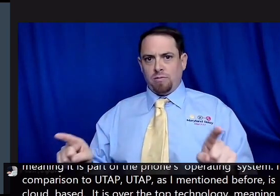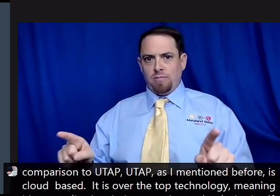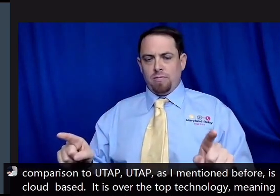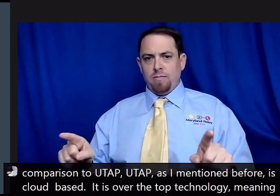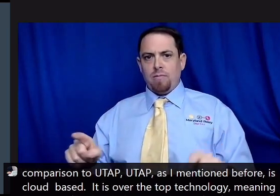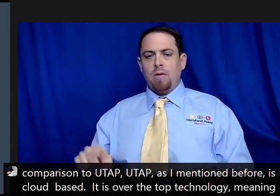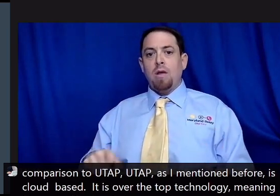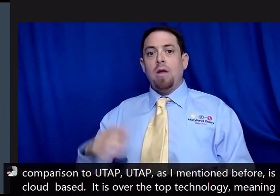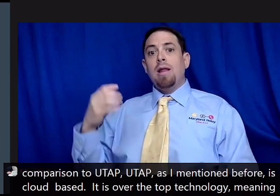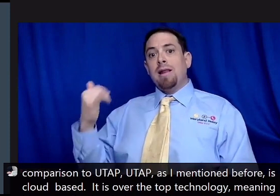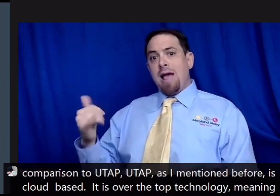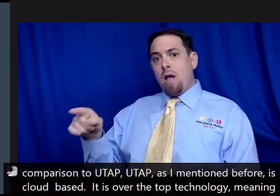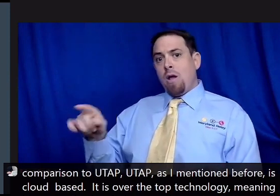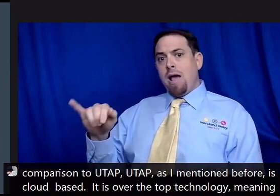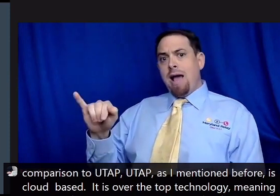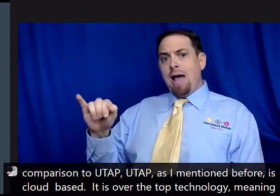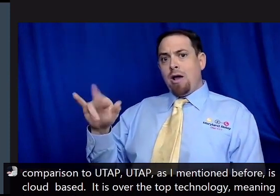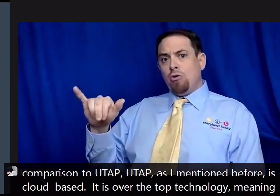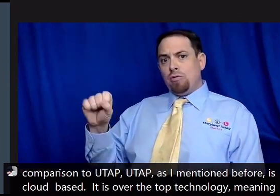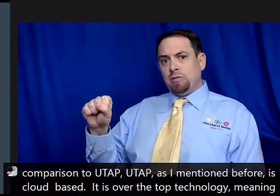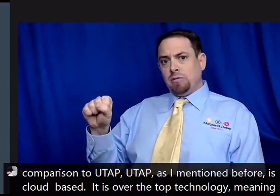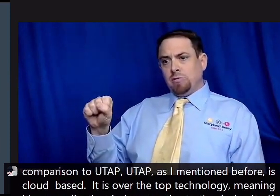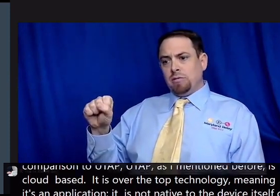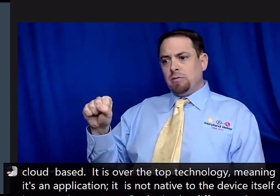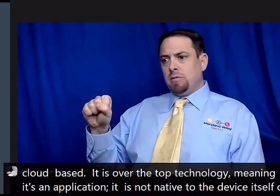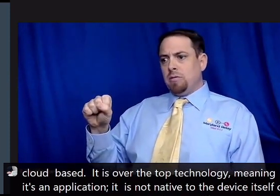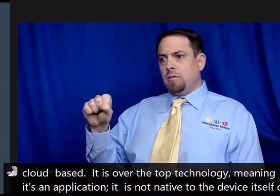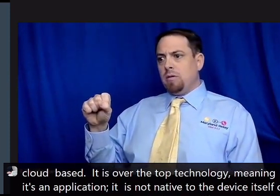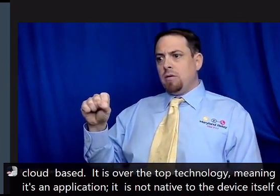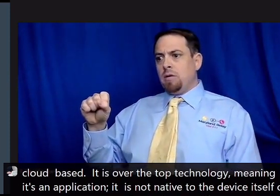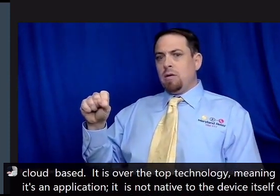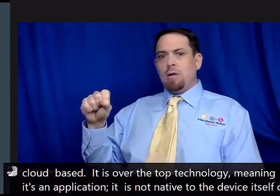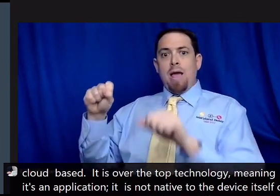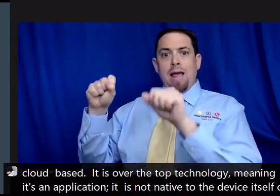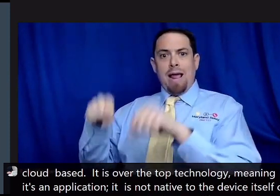So that's the difference between the two technologies.